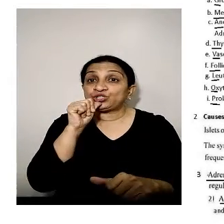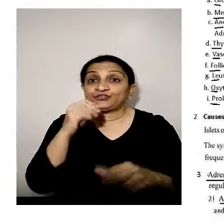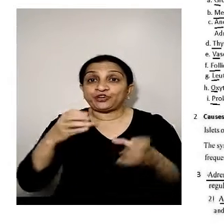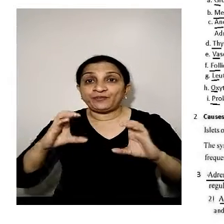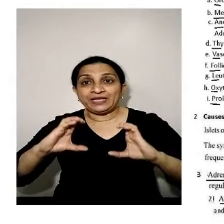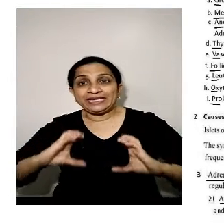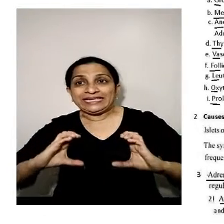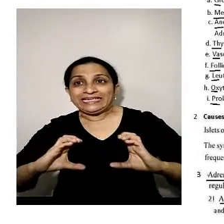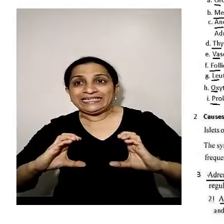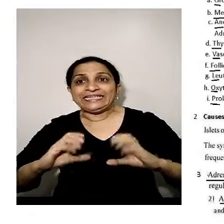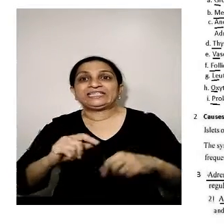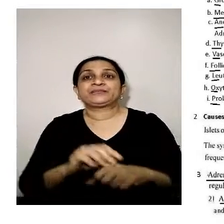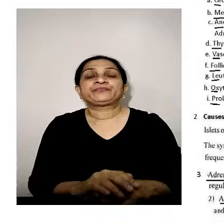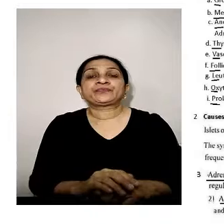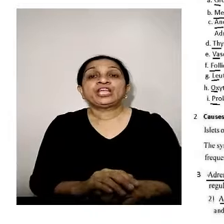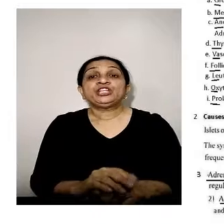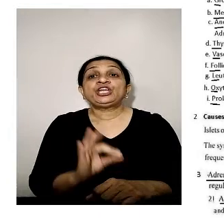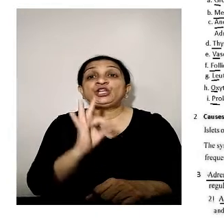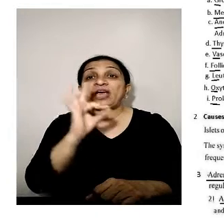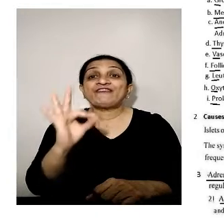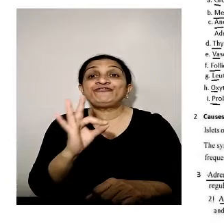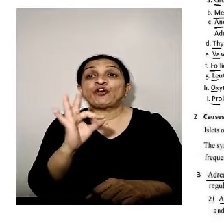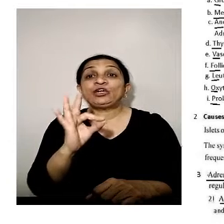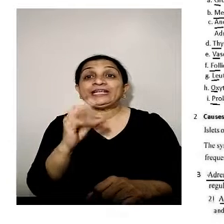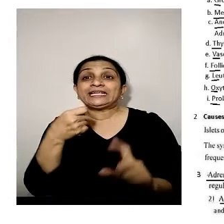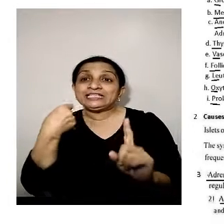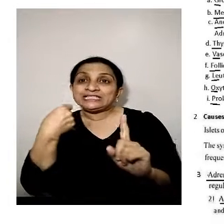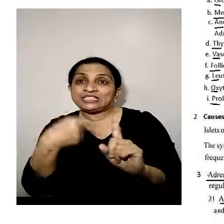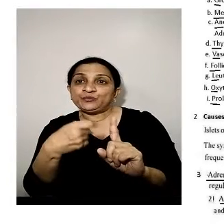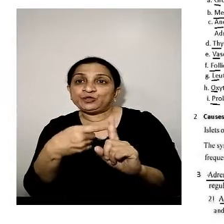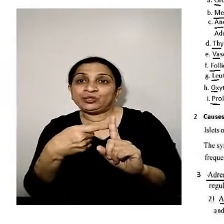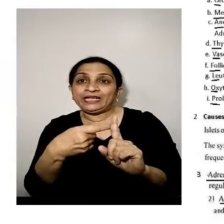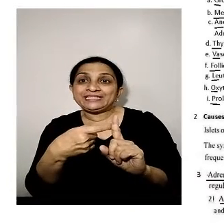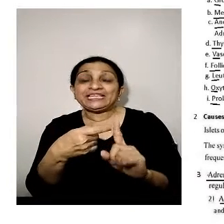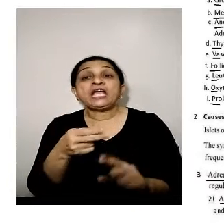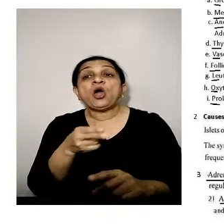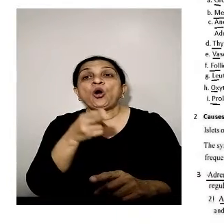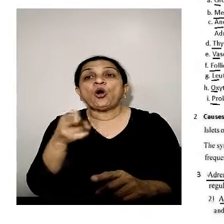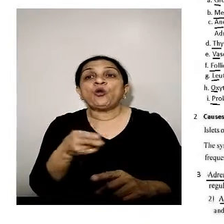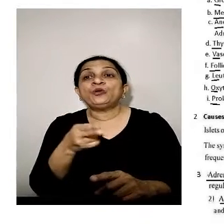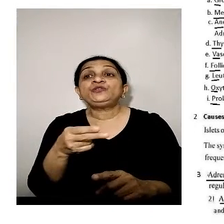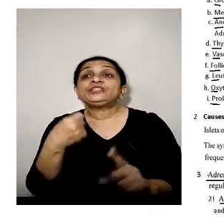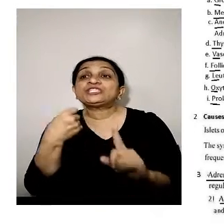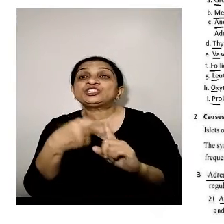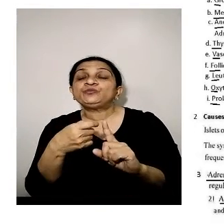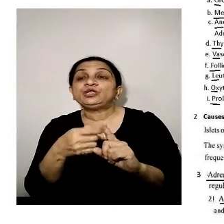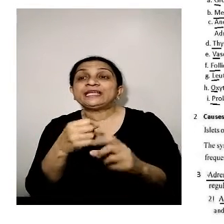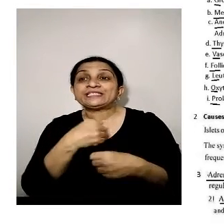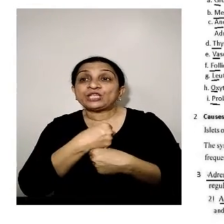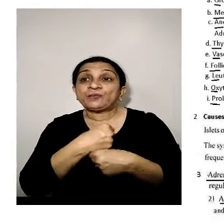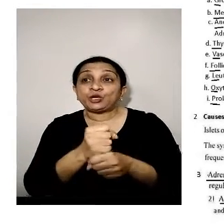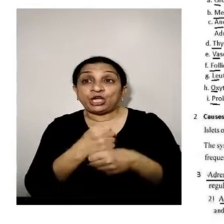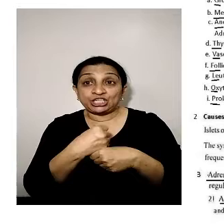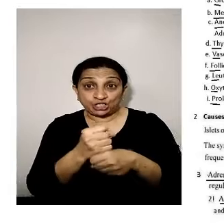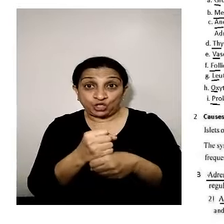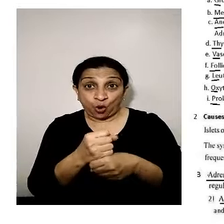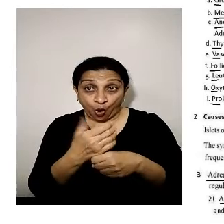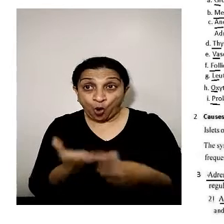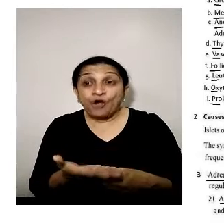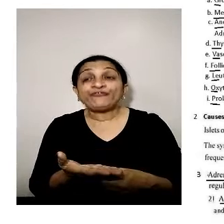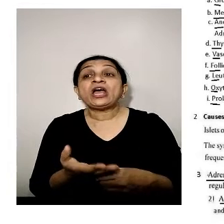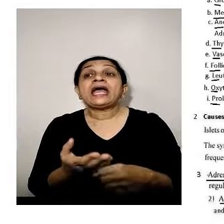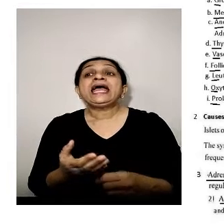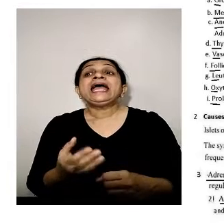of water from the kidneys. Then you have follicle stimulating hormone, which stimulates the